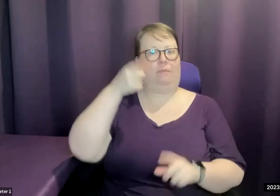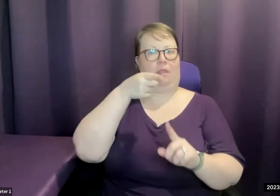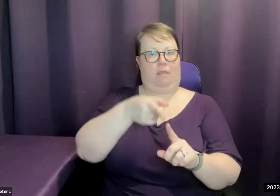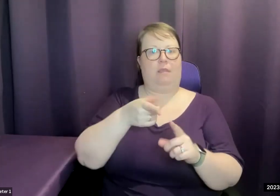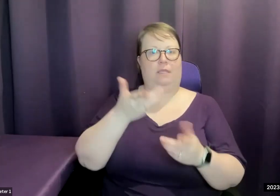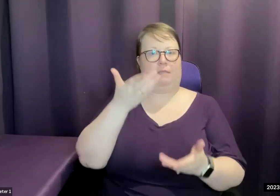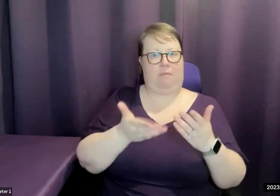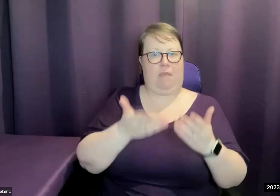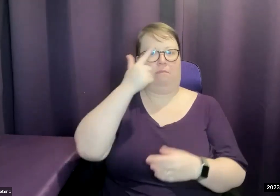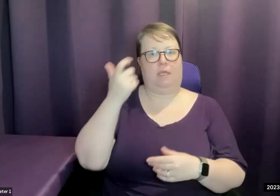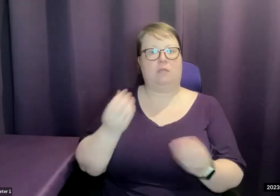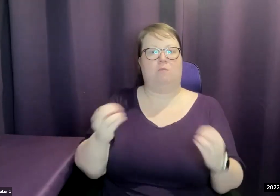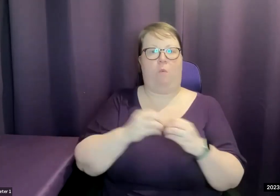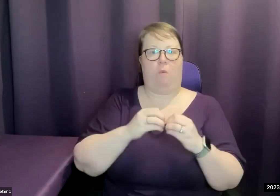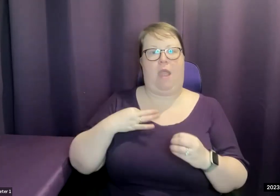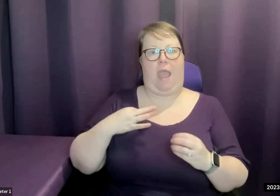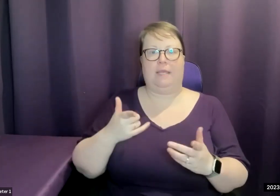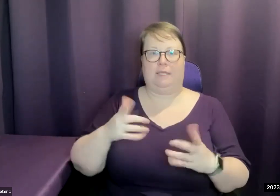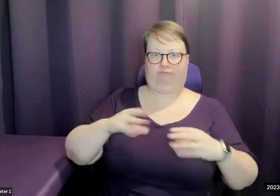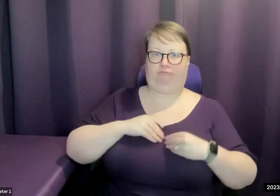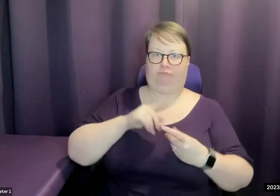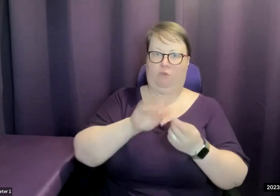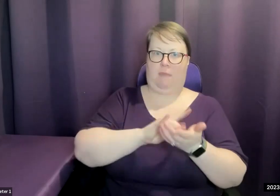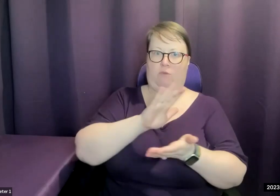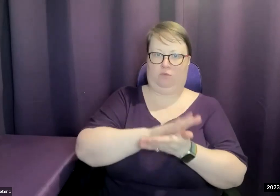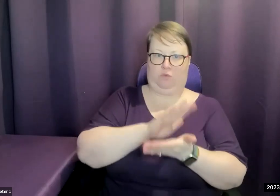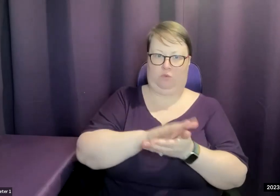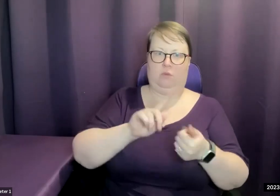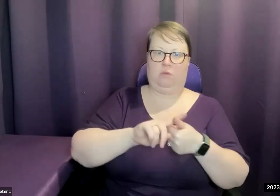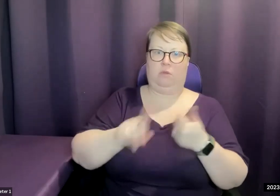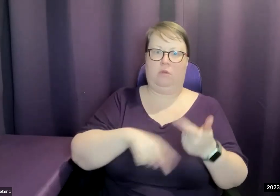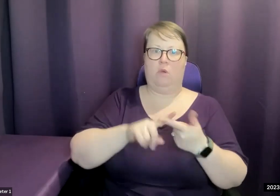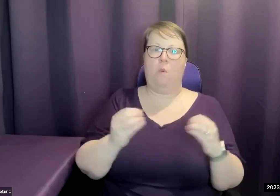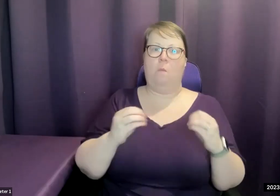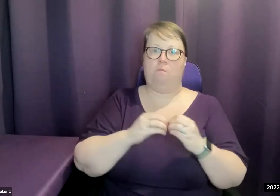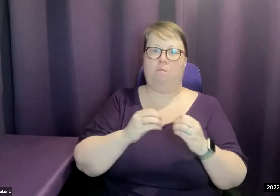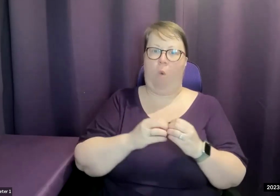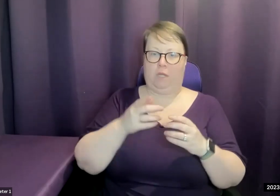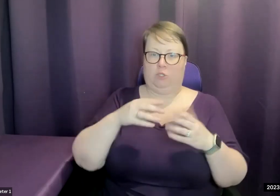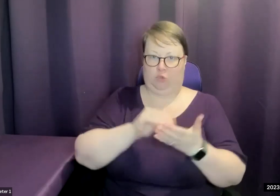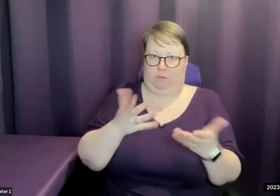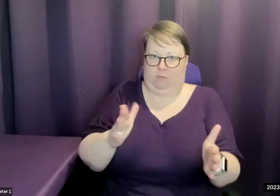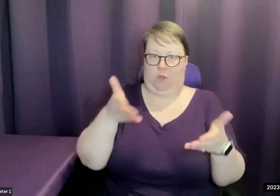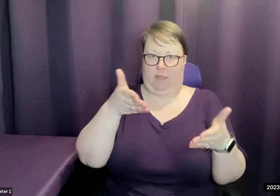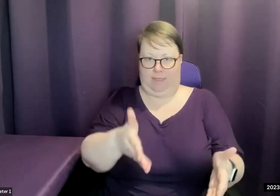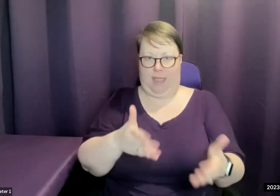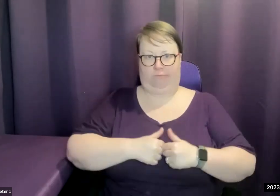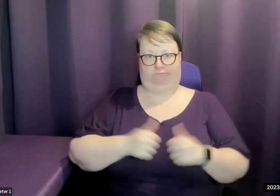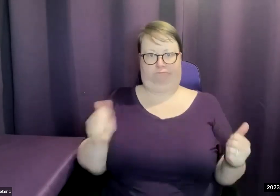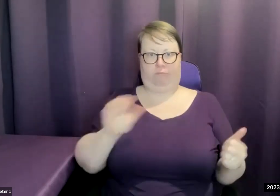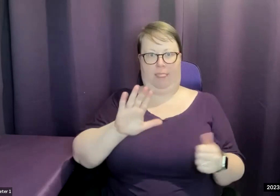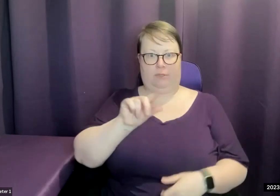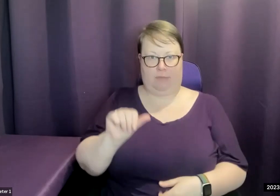being admitted to medical school, more existing students disclosing a disability, better reporting of disability data, or